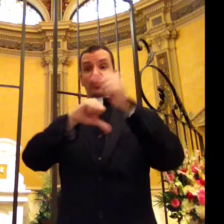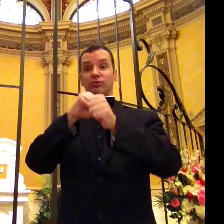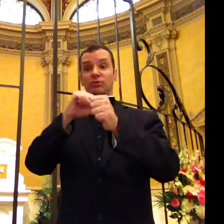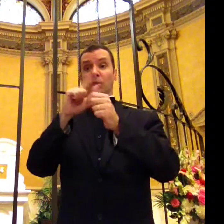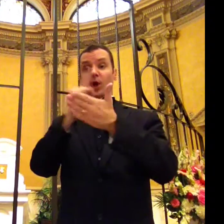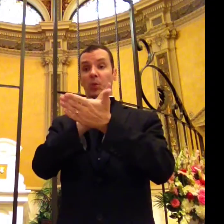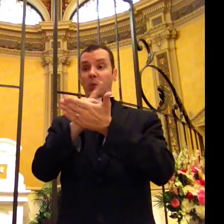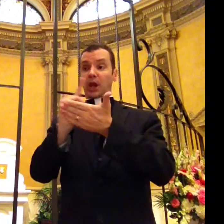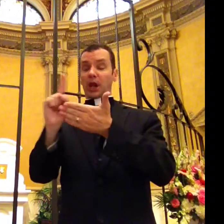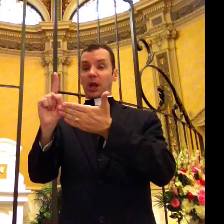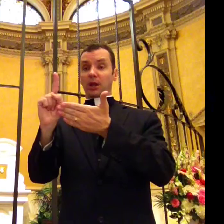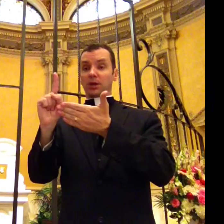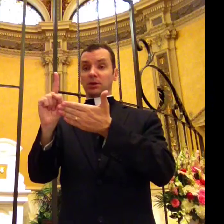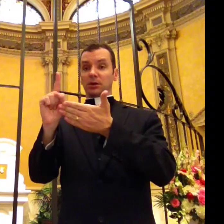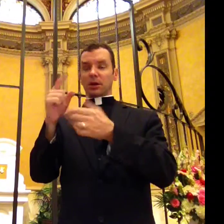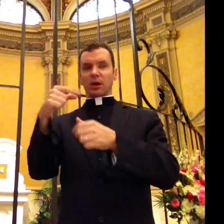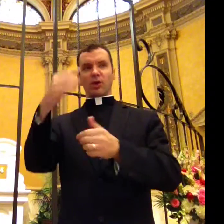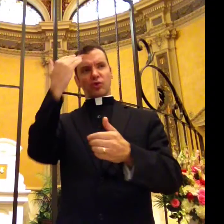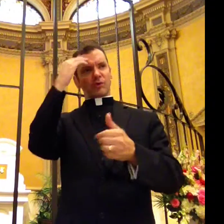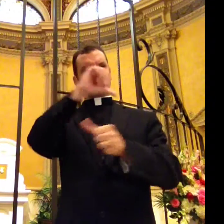But the more we grew to know each other throughout that week,